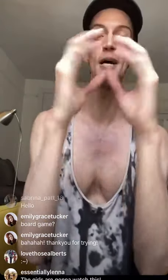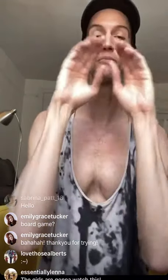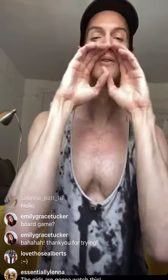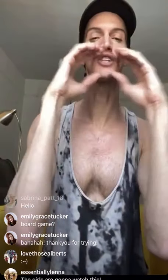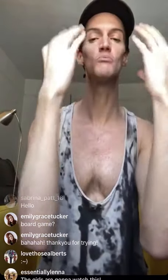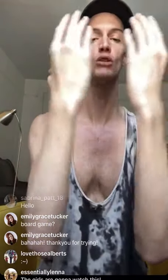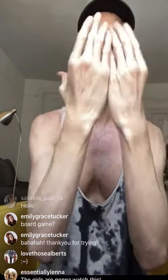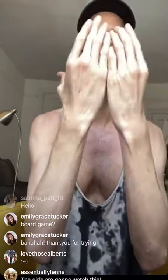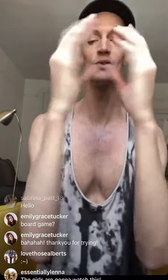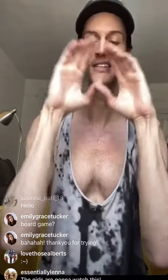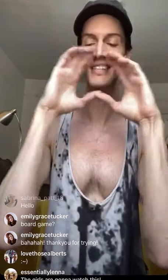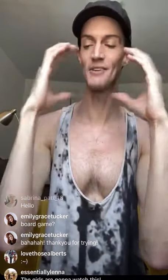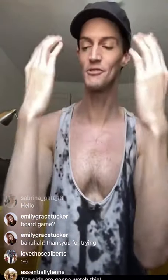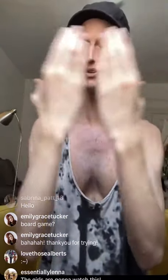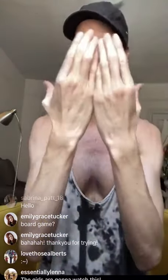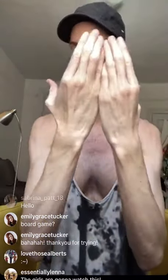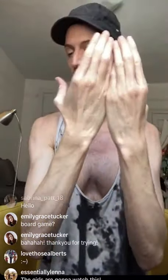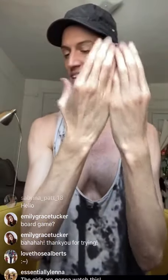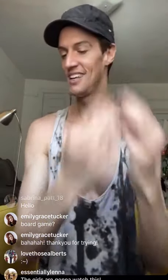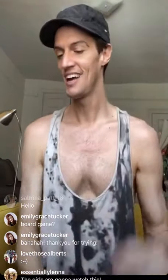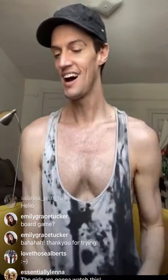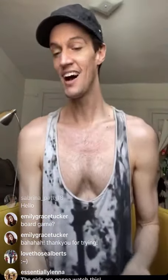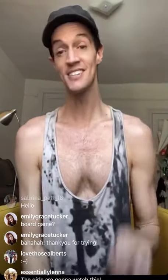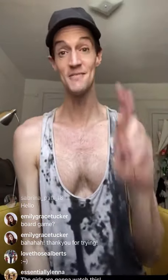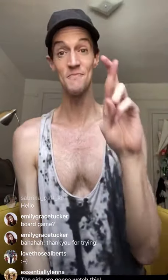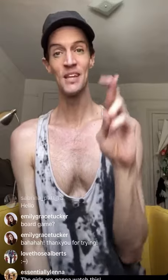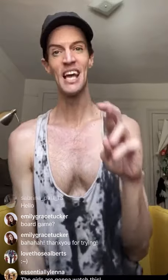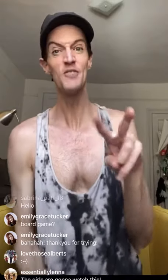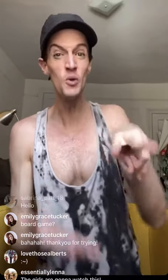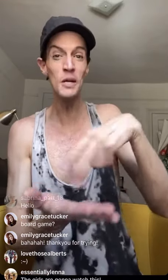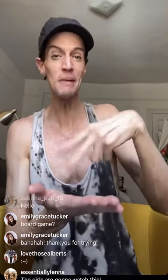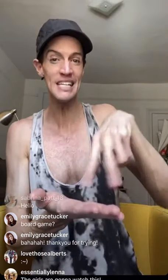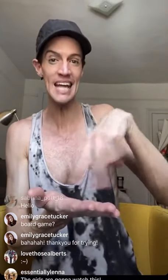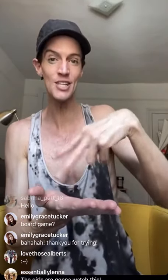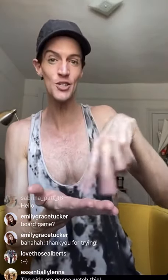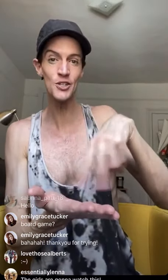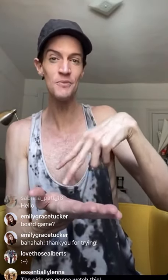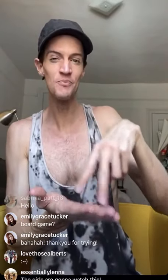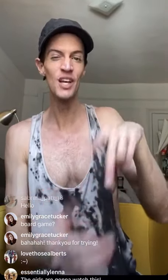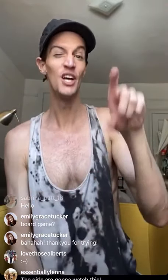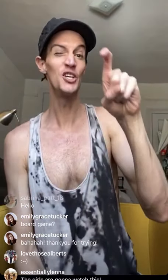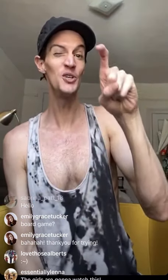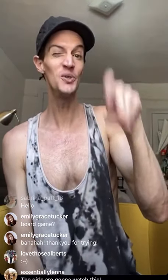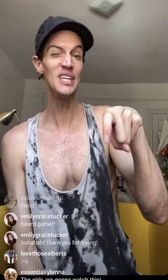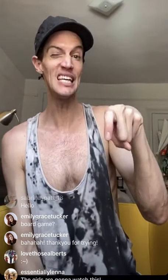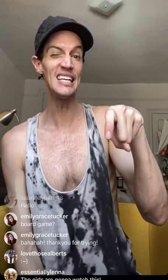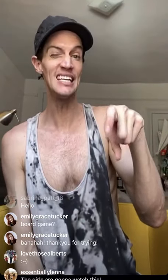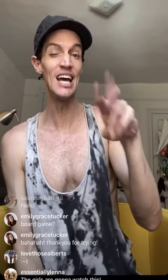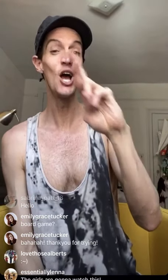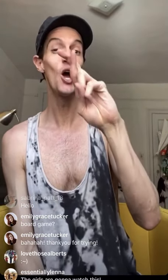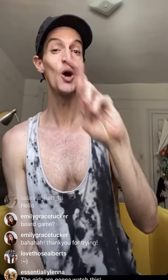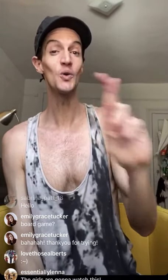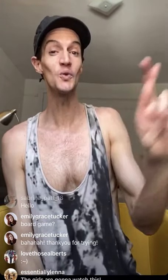that's a balloon, the sign for balloon. Awesome. If you want to be a dancer, you need